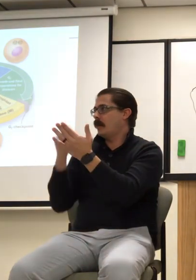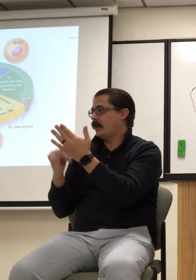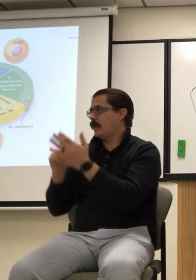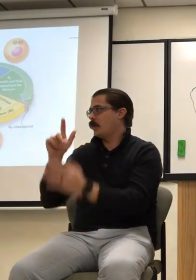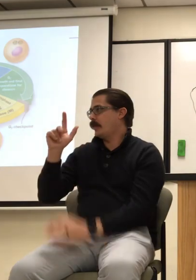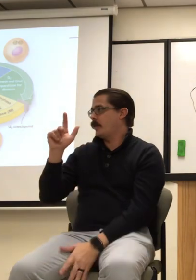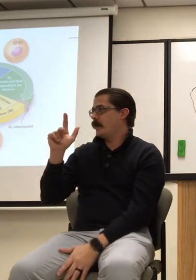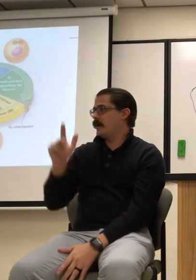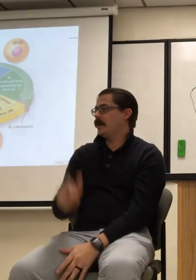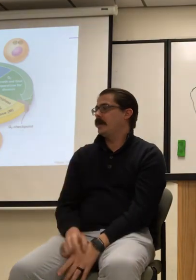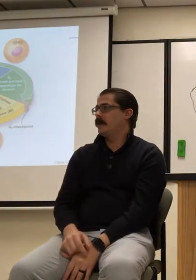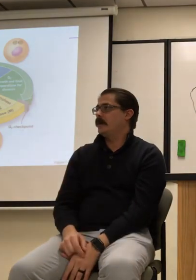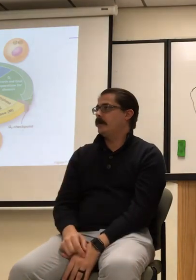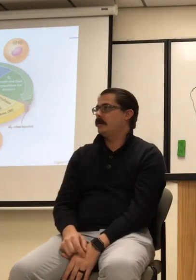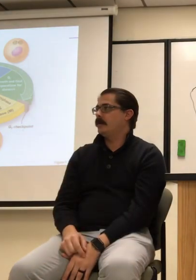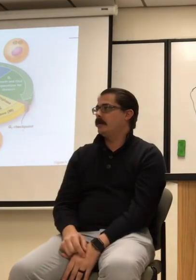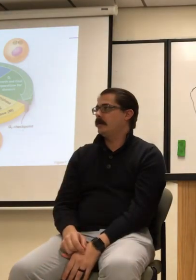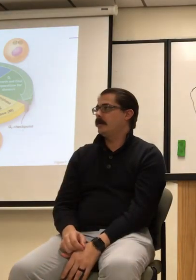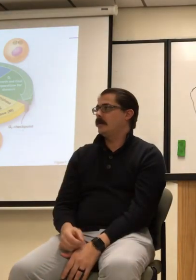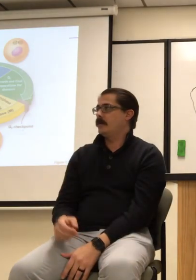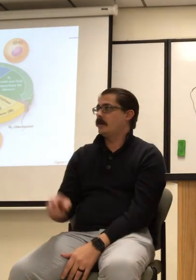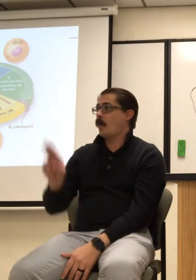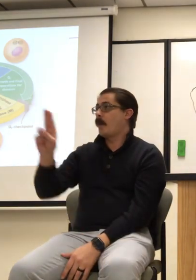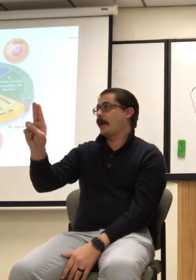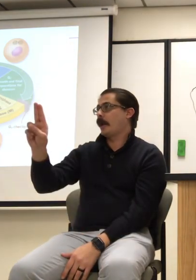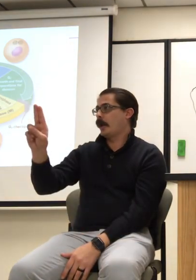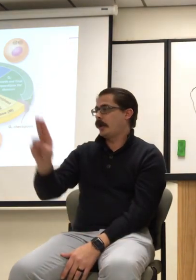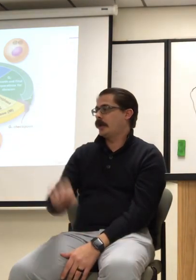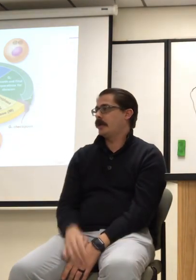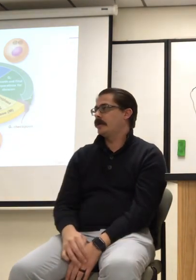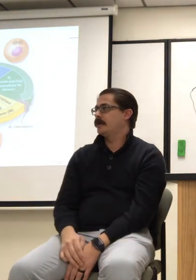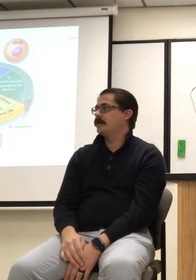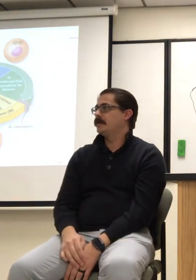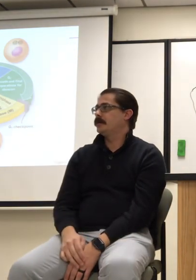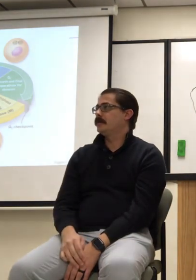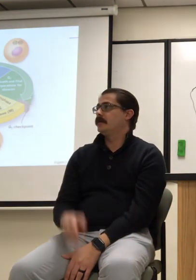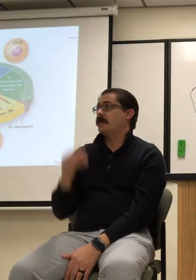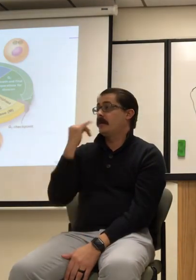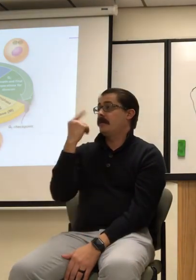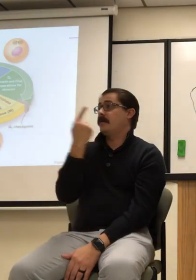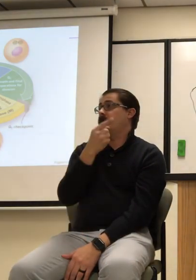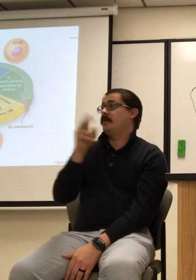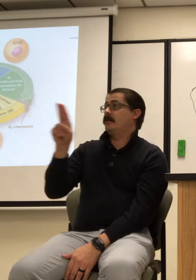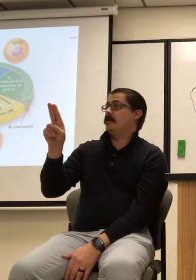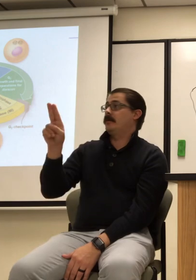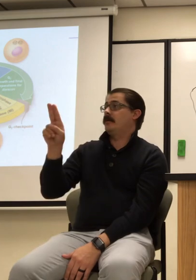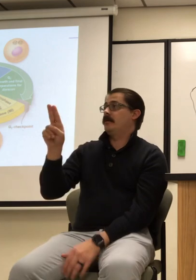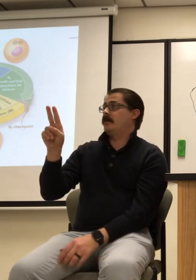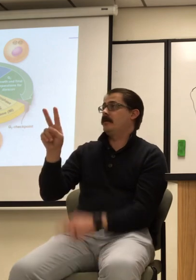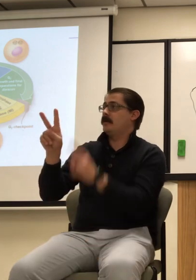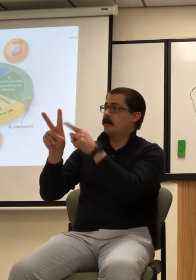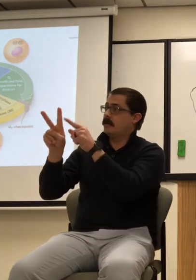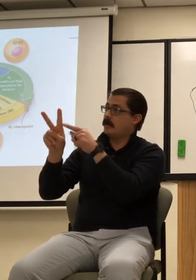but that's one pair. And of the pair, let's say that one came from your mom,